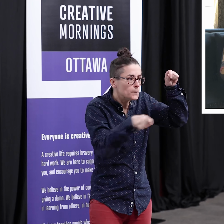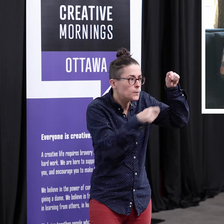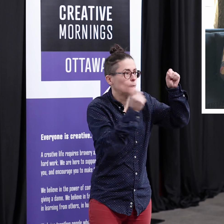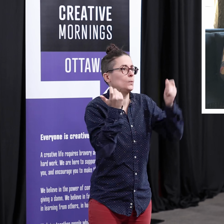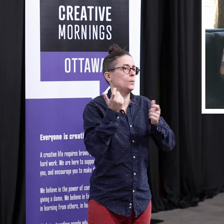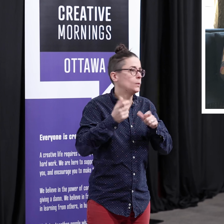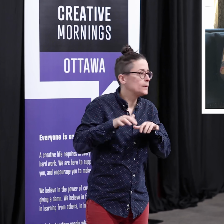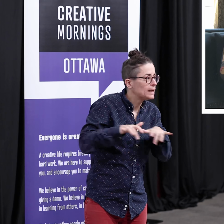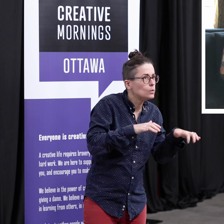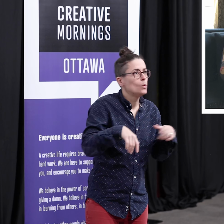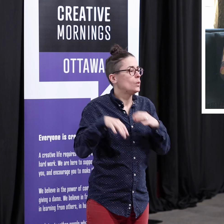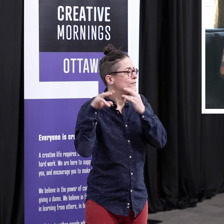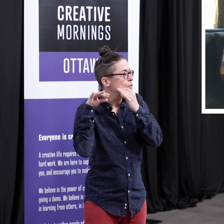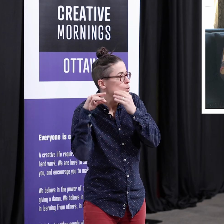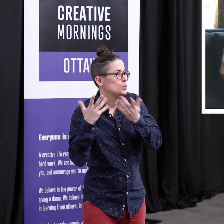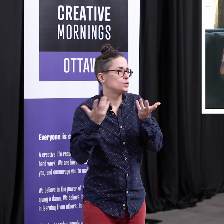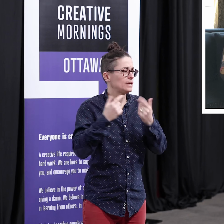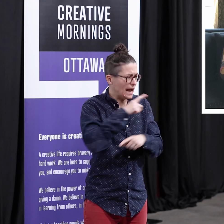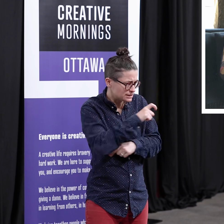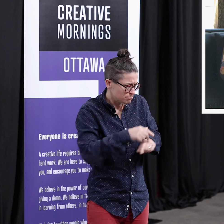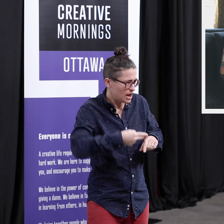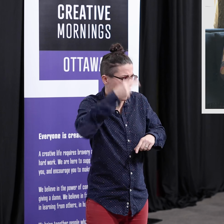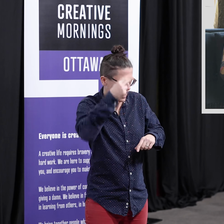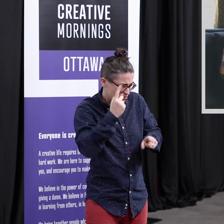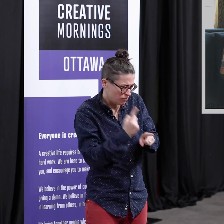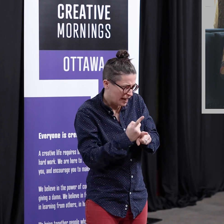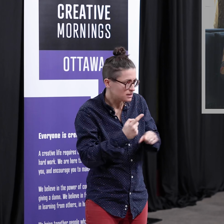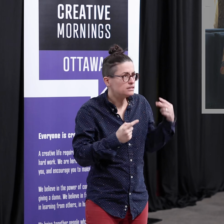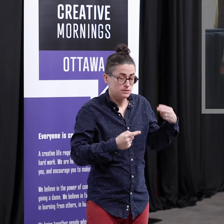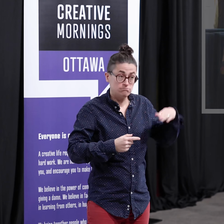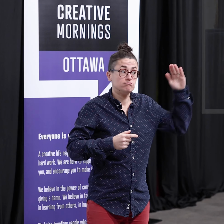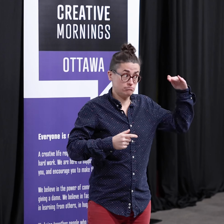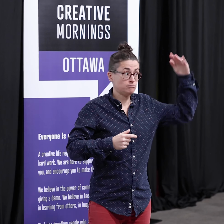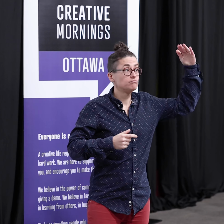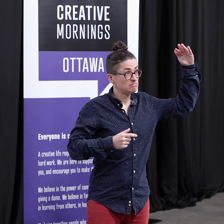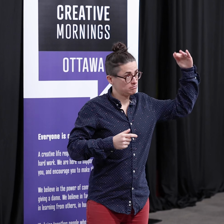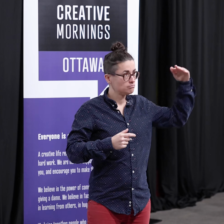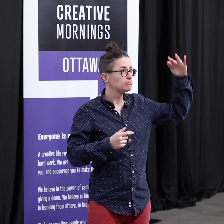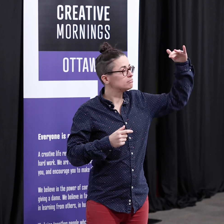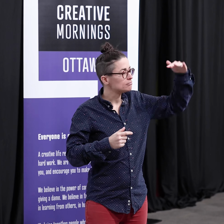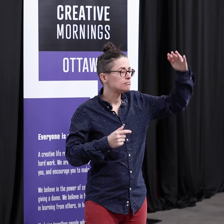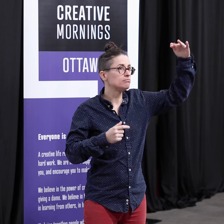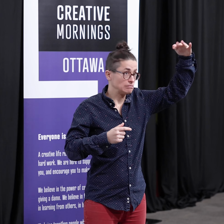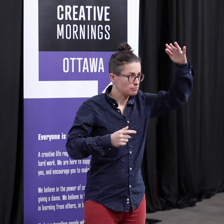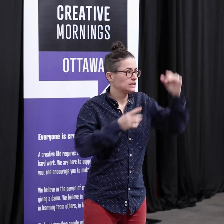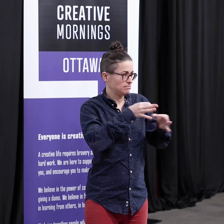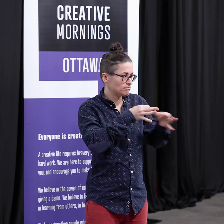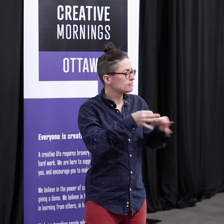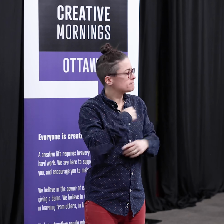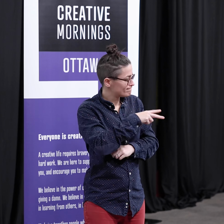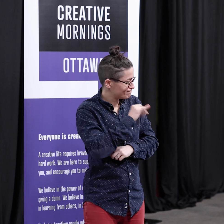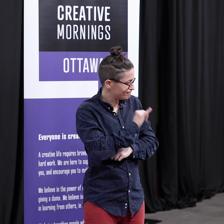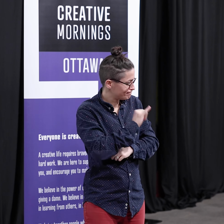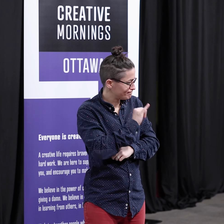the flute and try to interpret in his way what the sounds were like. And so he was like, oh yeah, Mom, the